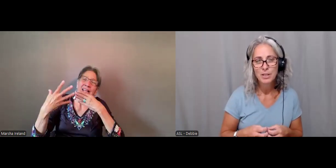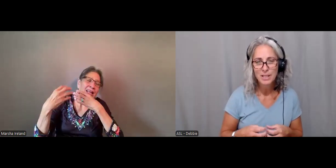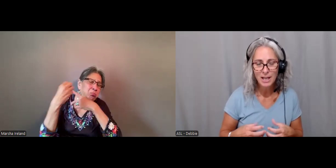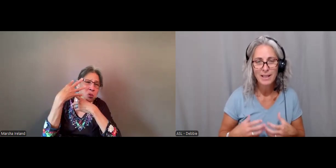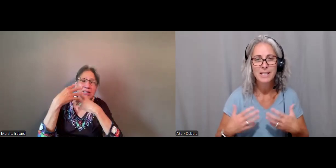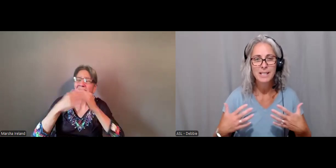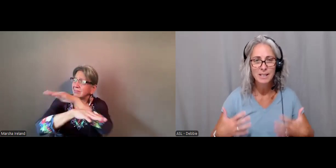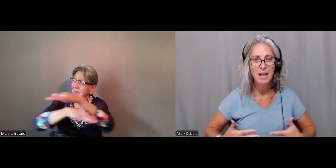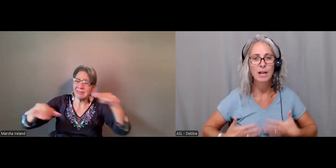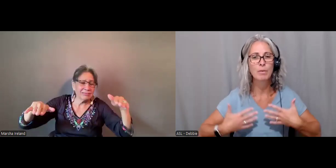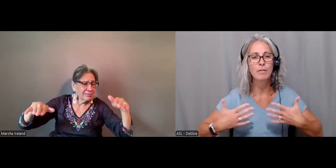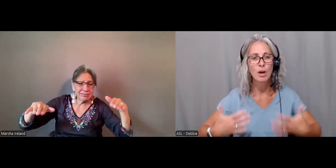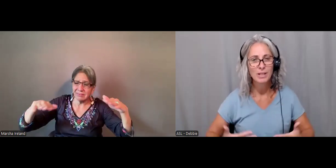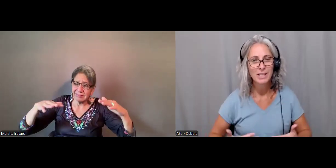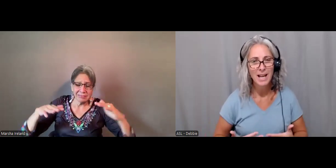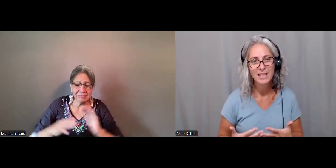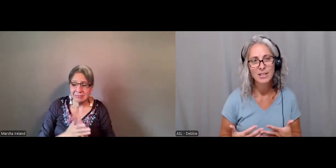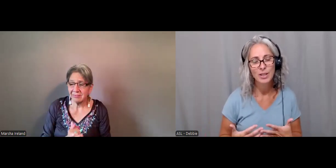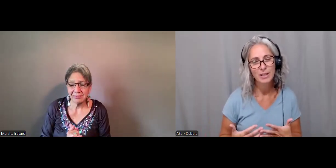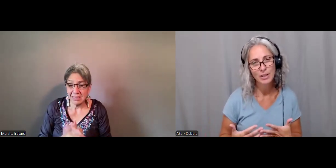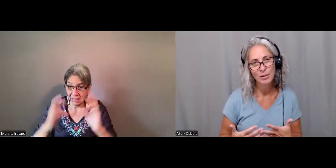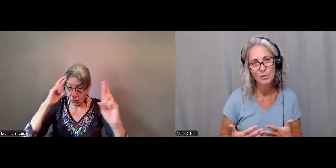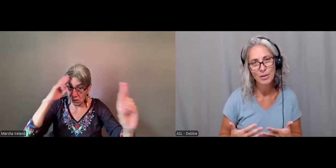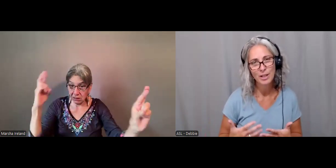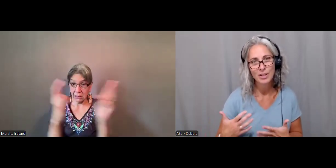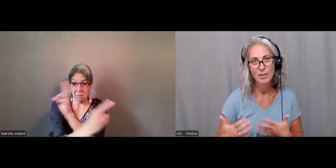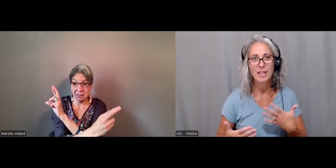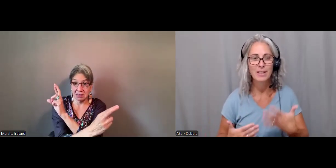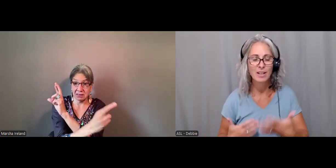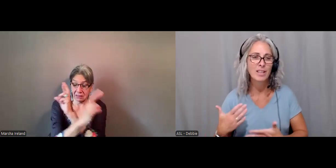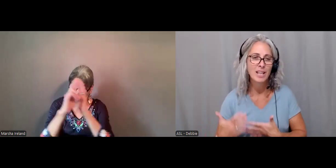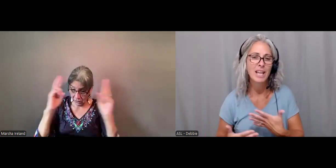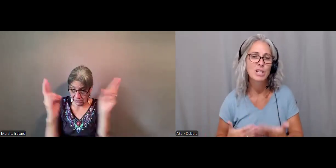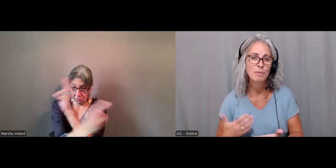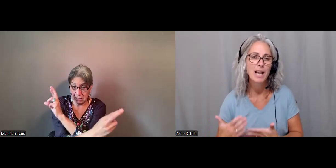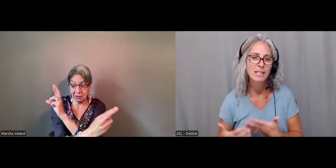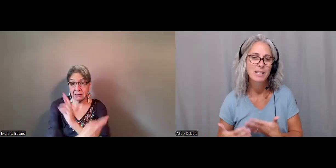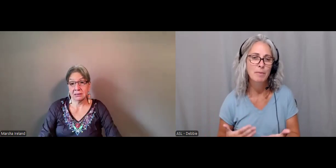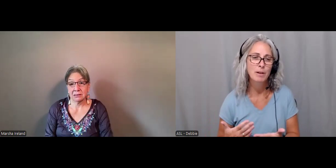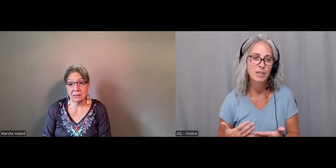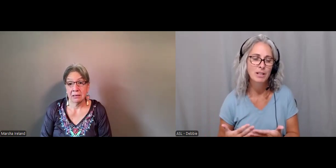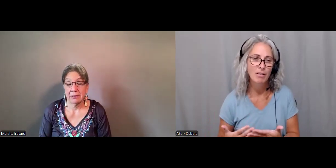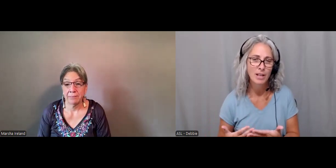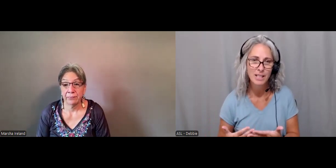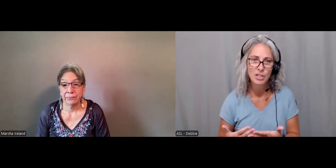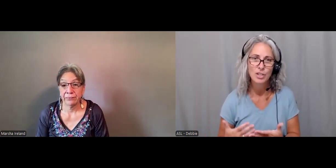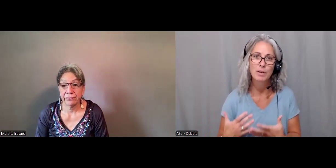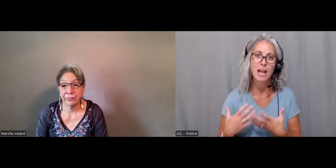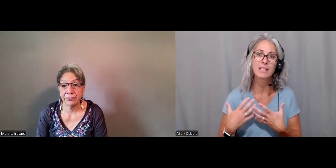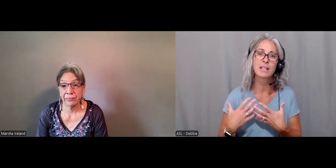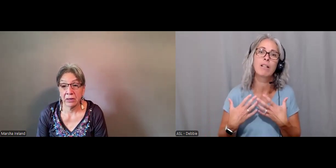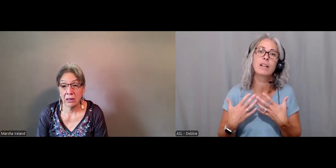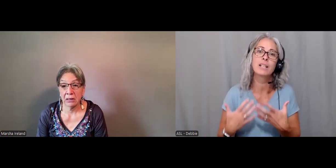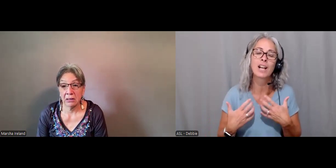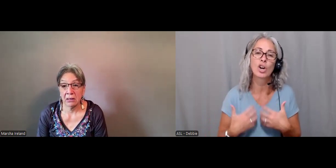people are stuck in that systematic, what we've always had. So then, then the engagement has to come about decolonization